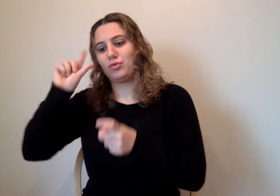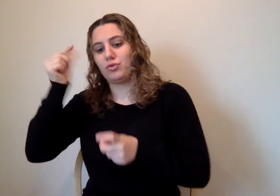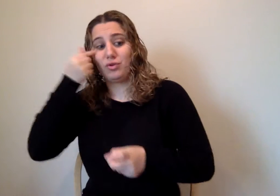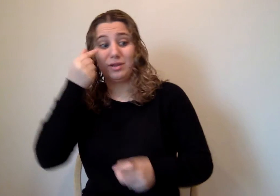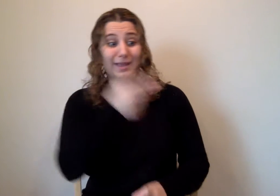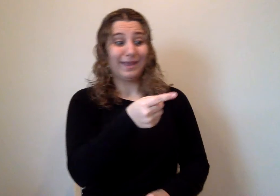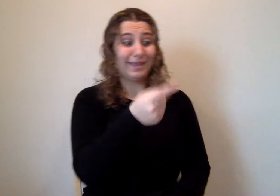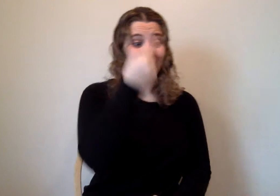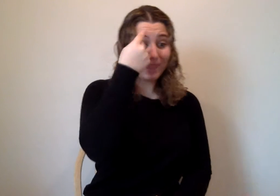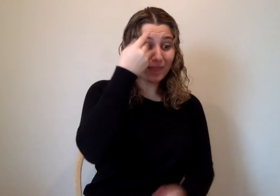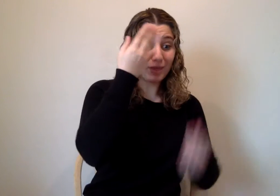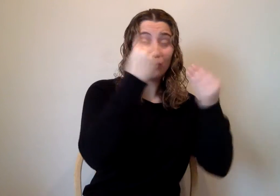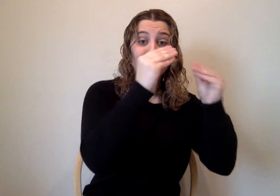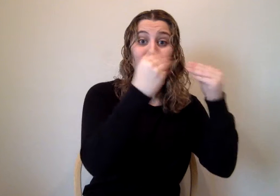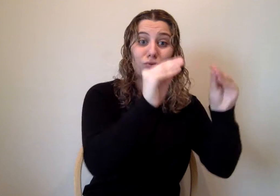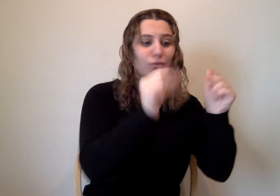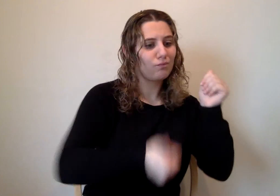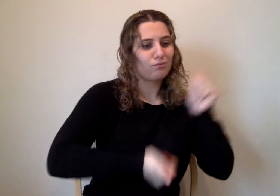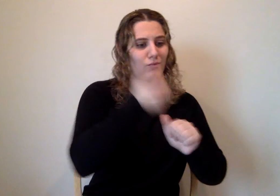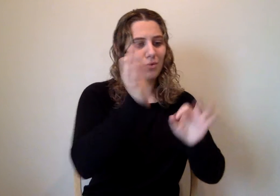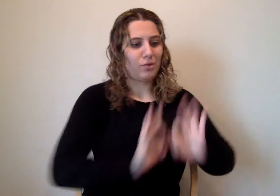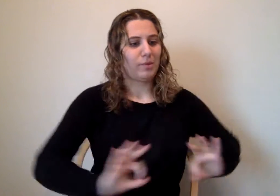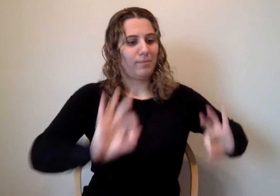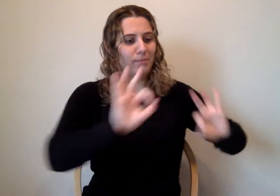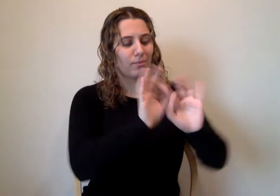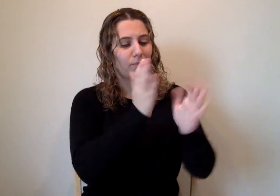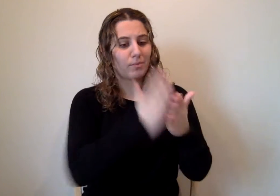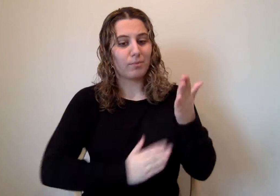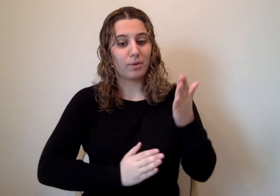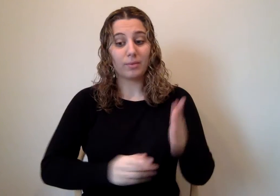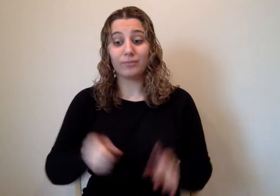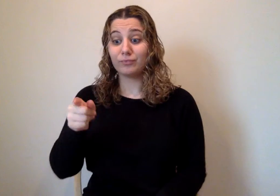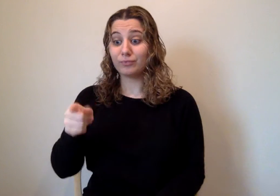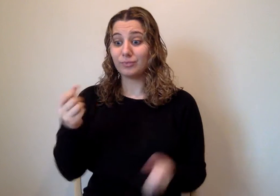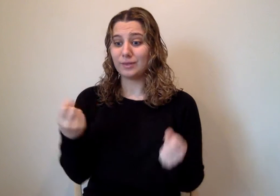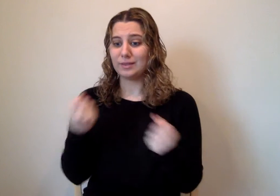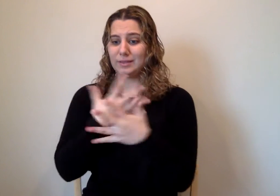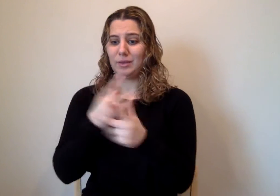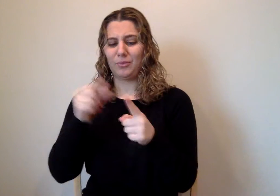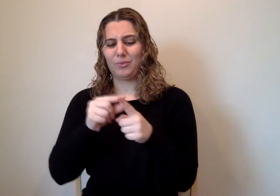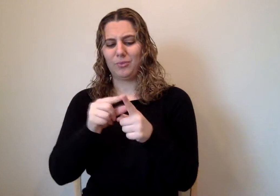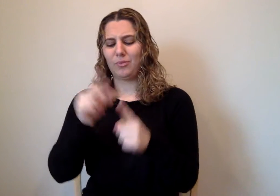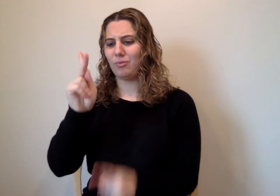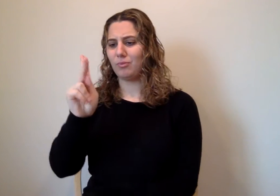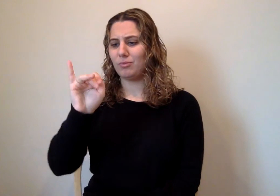Hamilton was afraid of what he called king mob, meaning ordinary